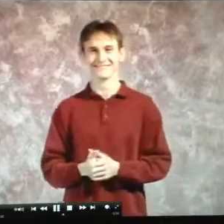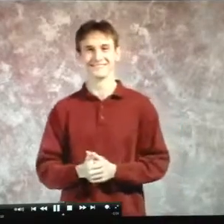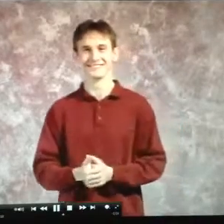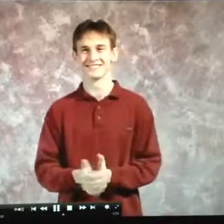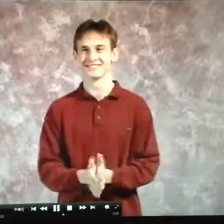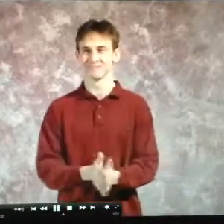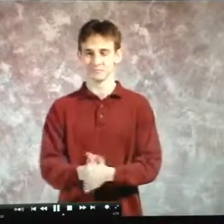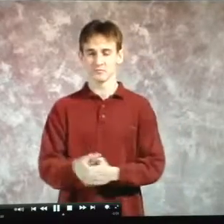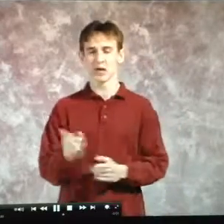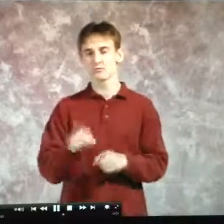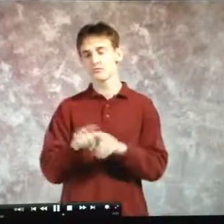so nice.